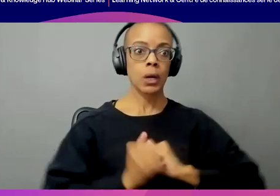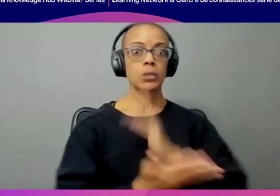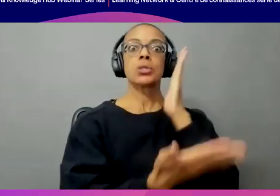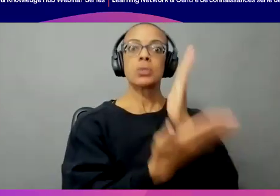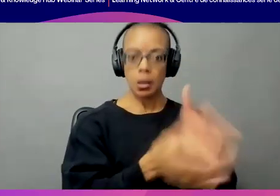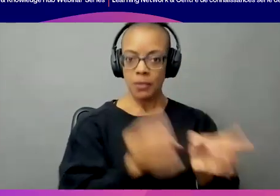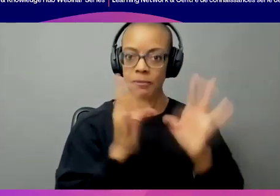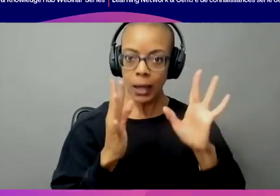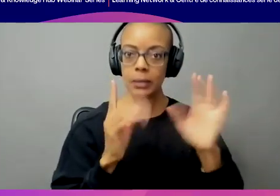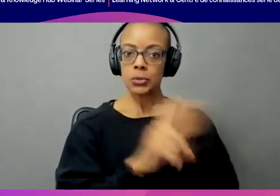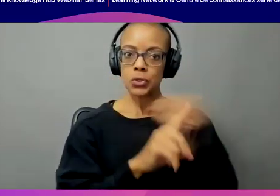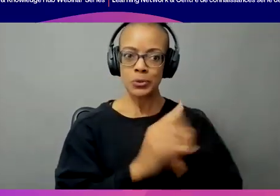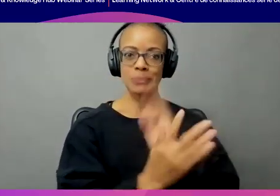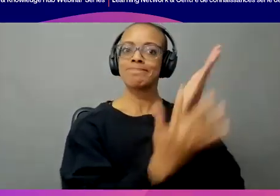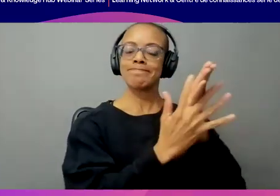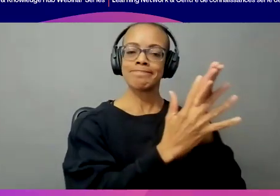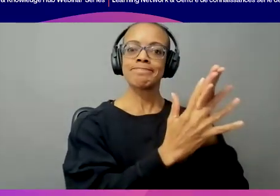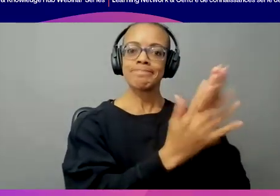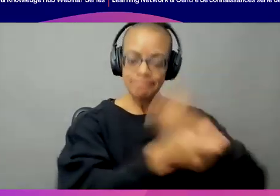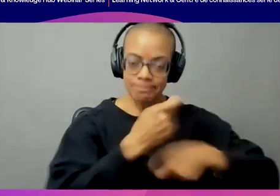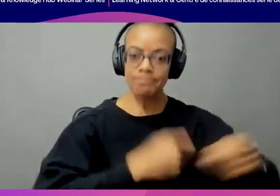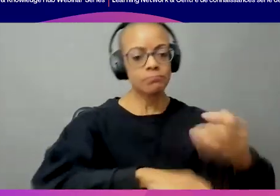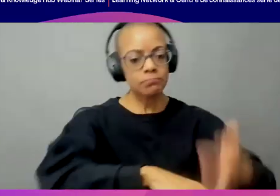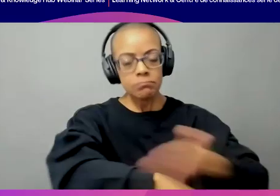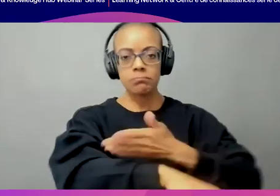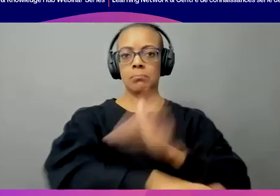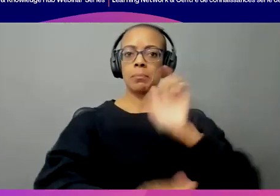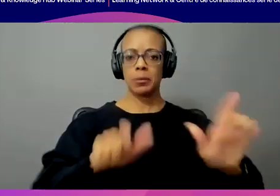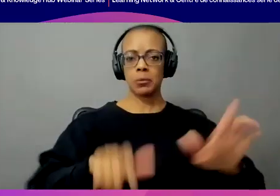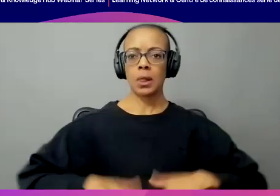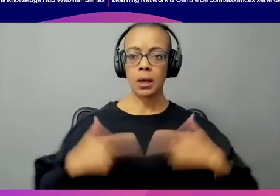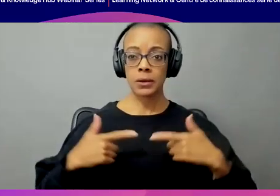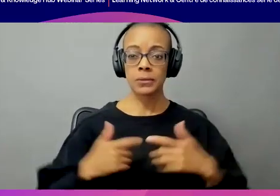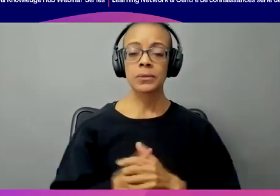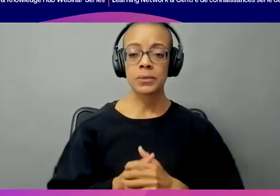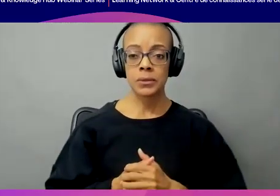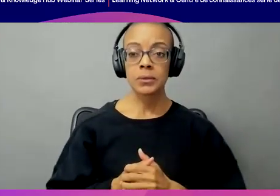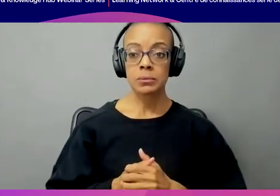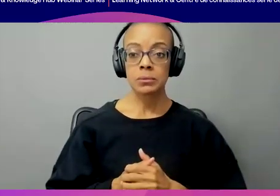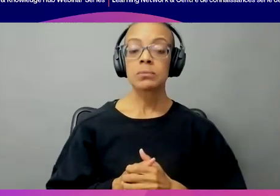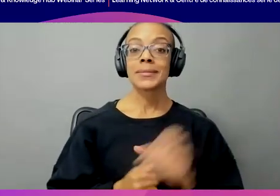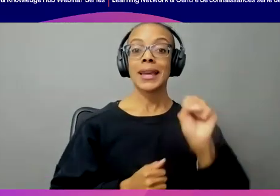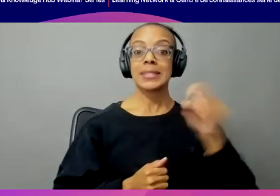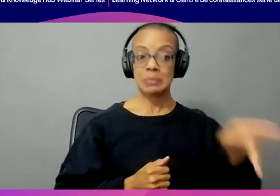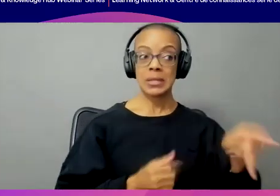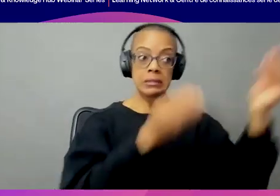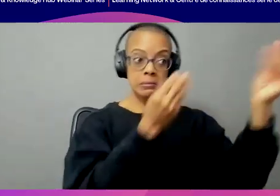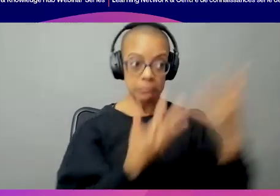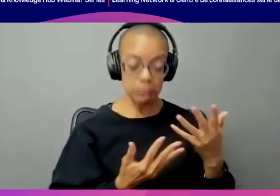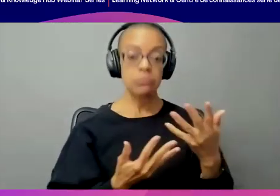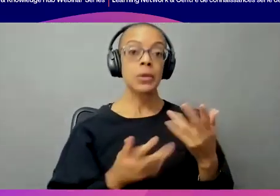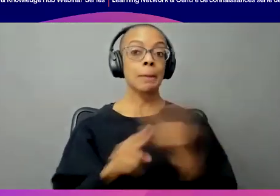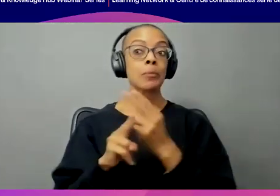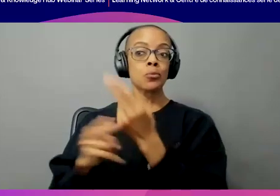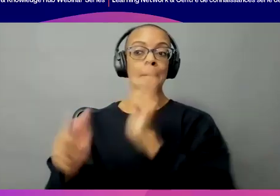and abuse and then improve the quality of people's lives. What we've heard from service providers as well as service users is